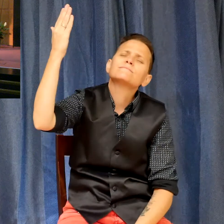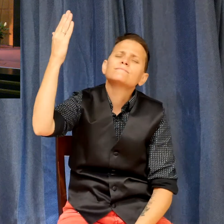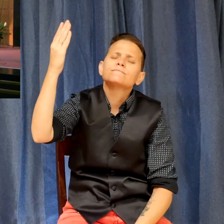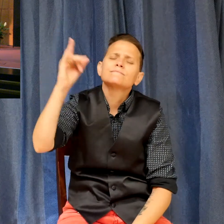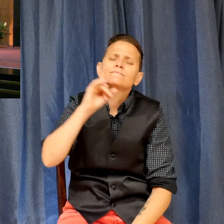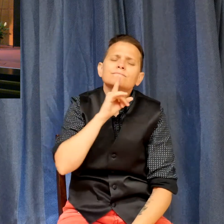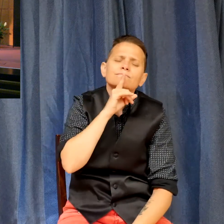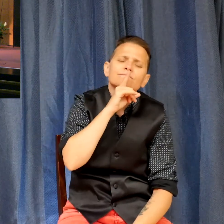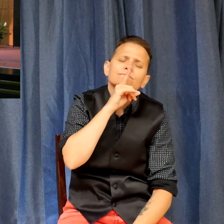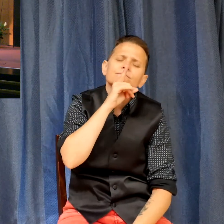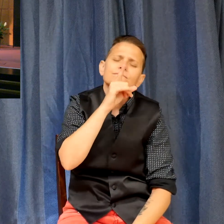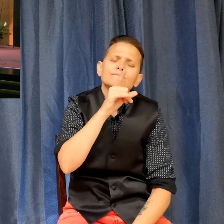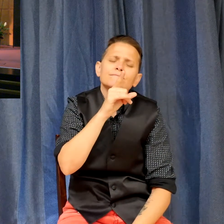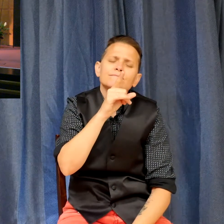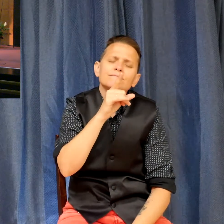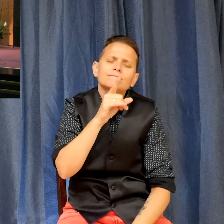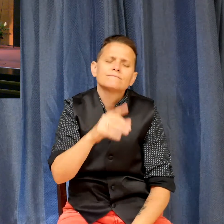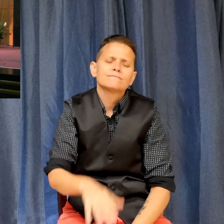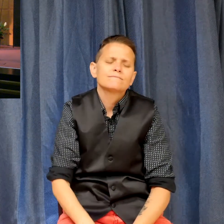You are